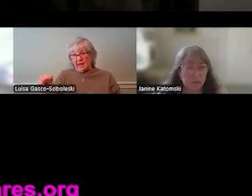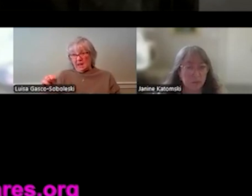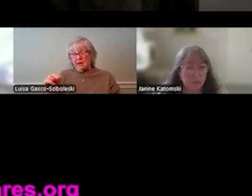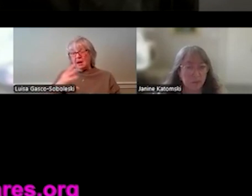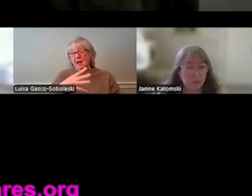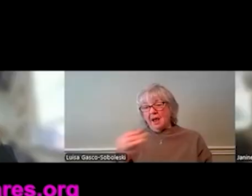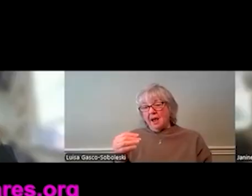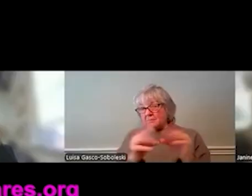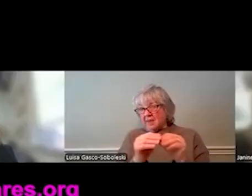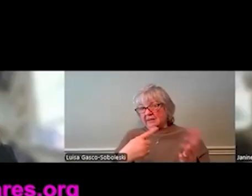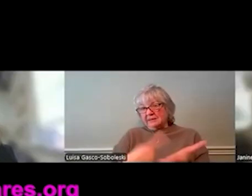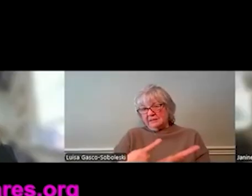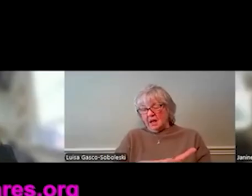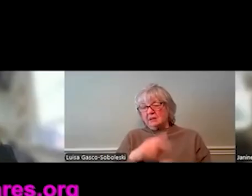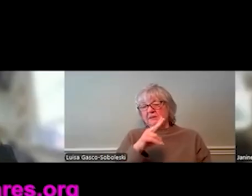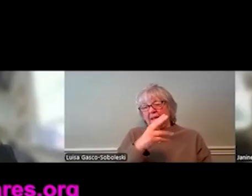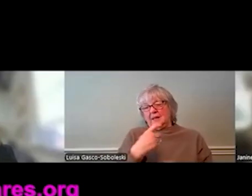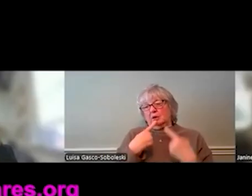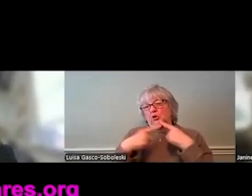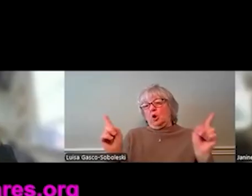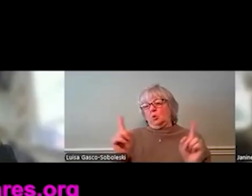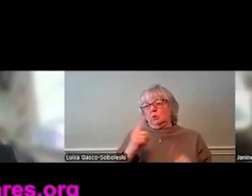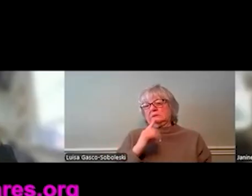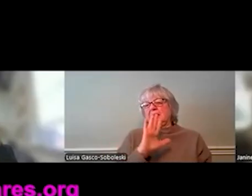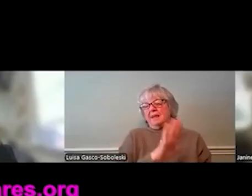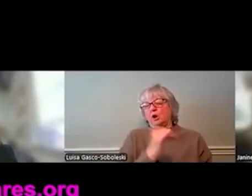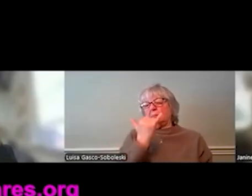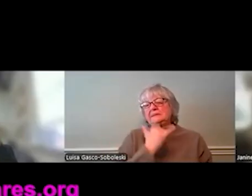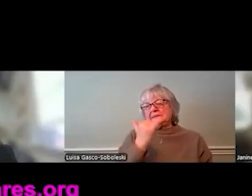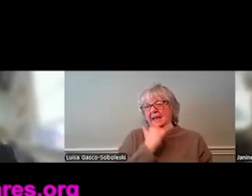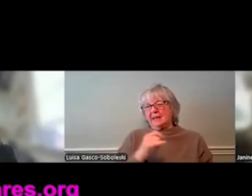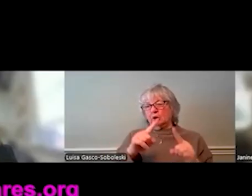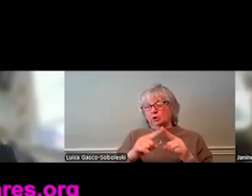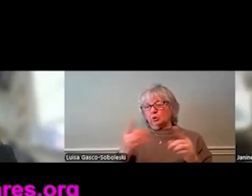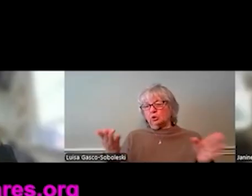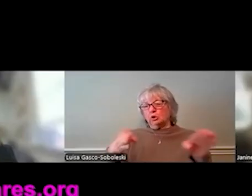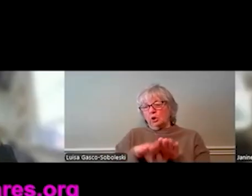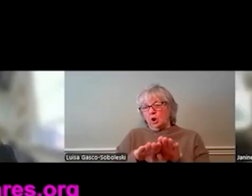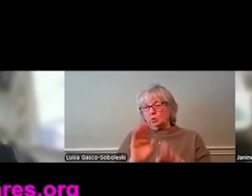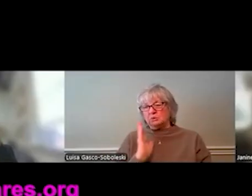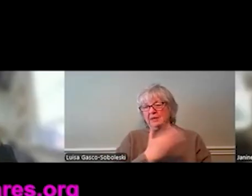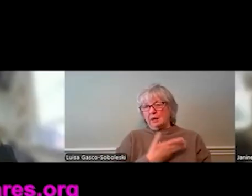House here in Connecticut, and we had a meeting to discuss